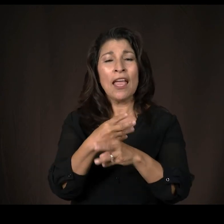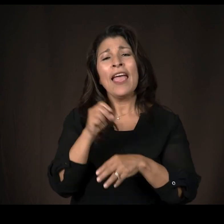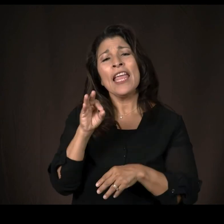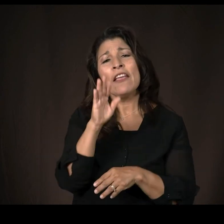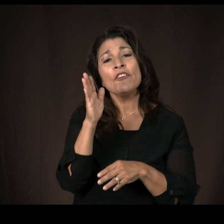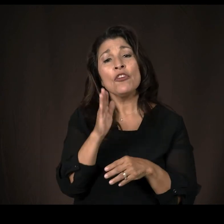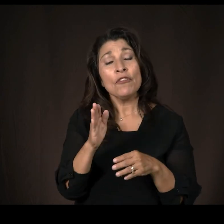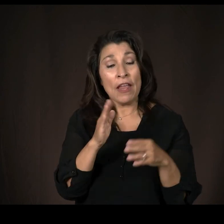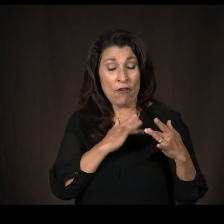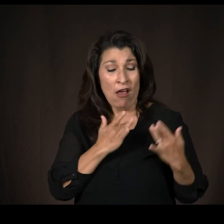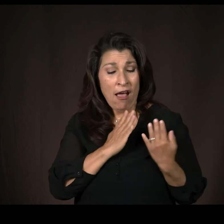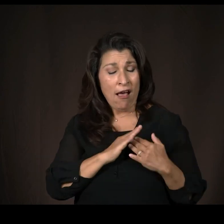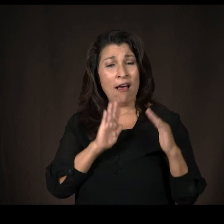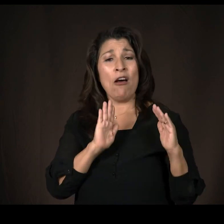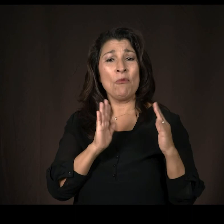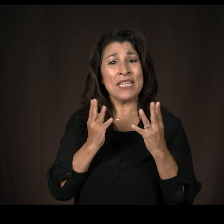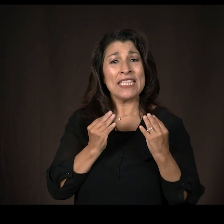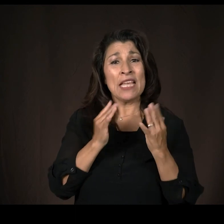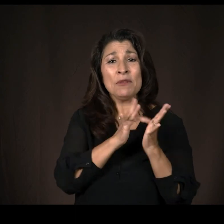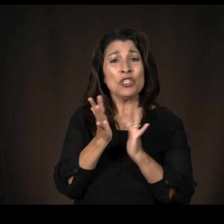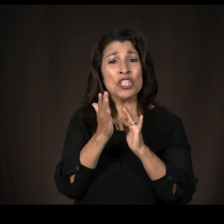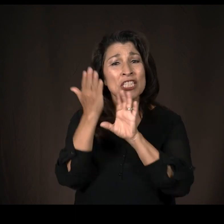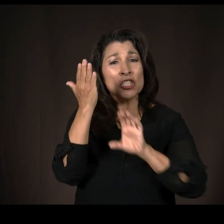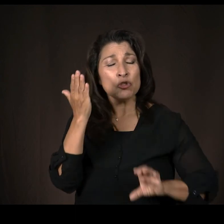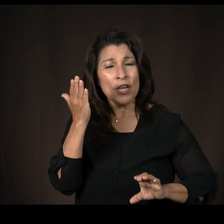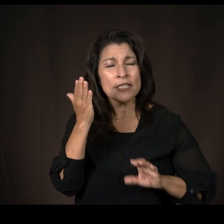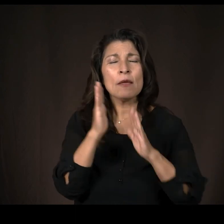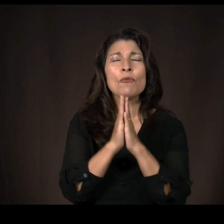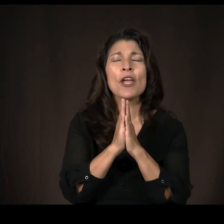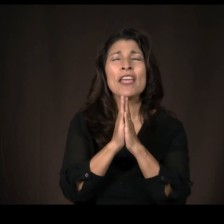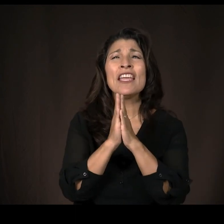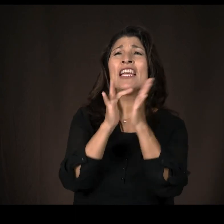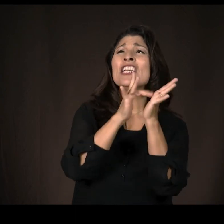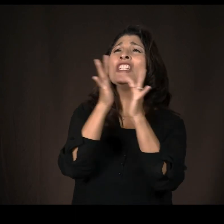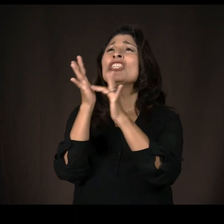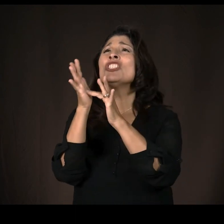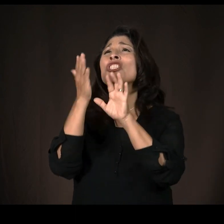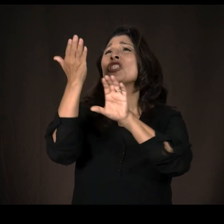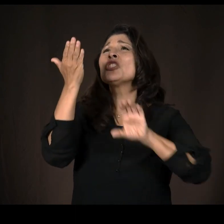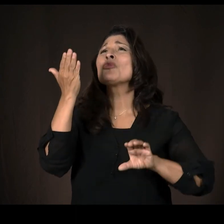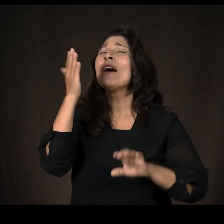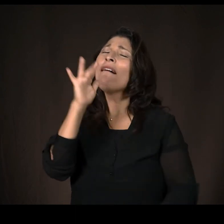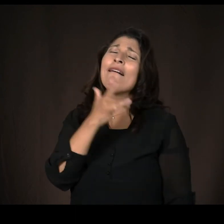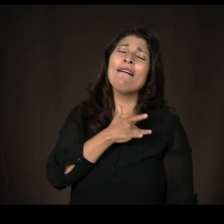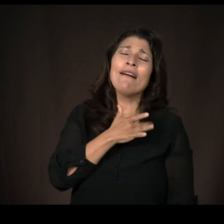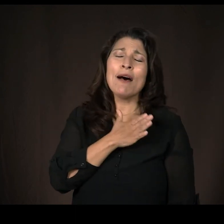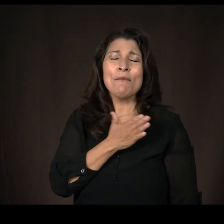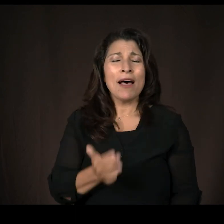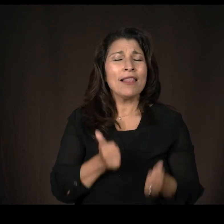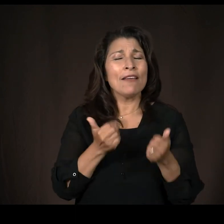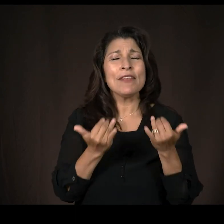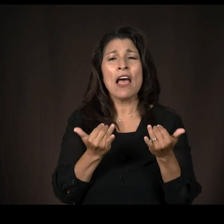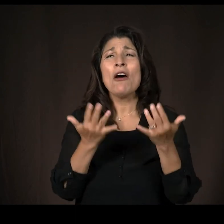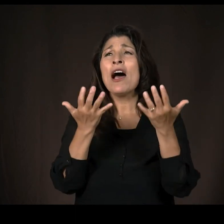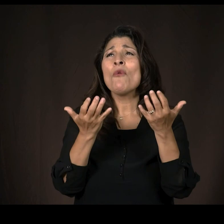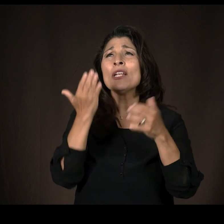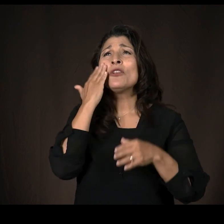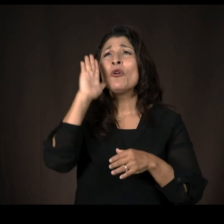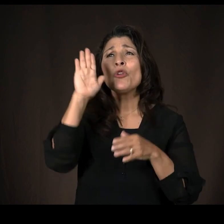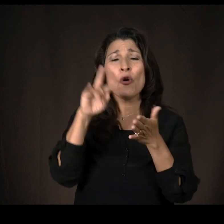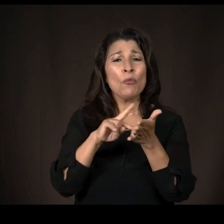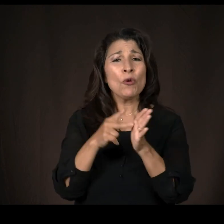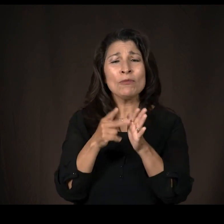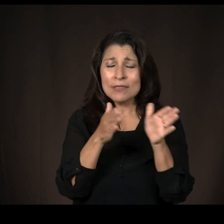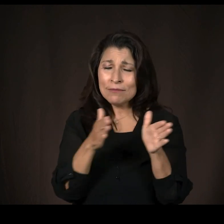If you've never opened your life to Christ, say, Jesus Christ, come into my life right now. I want to know your purpose and plan for